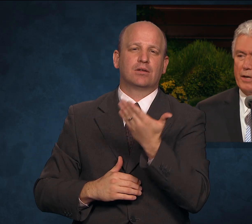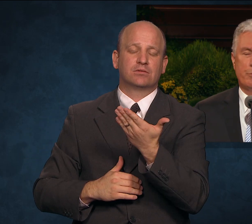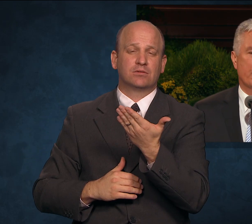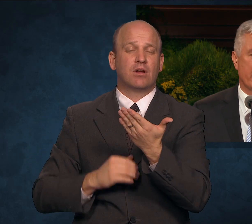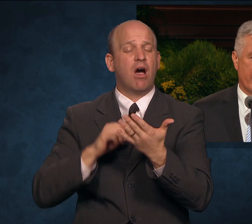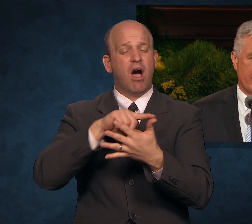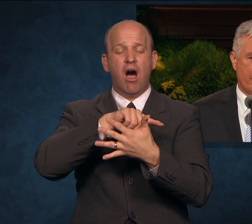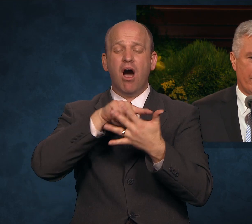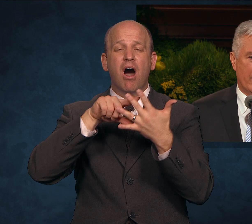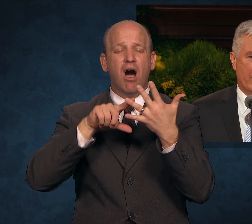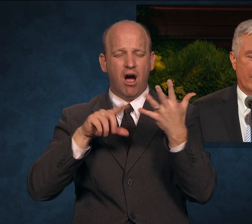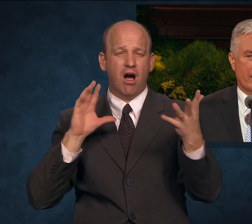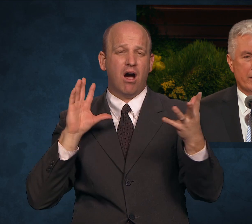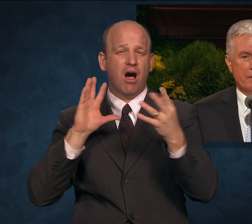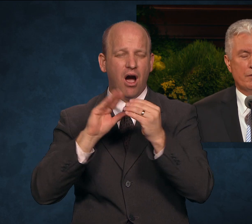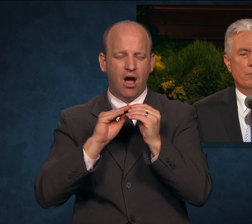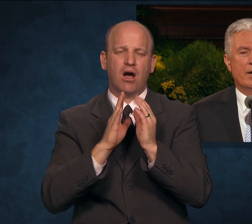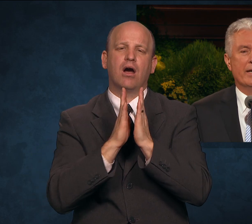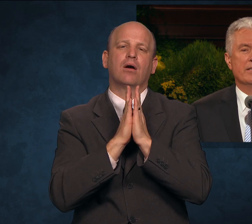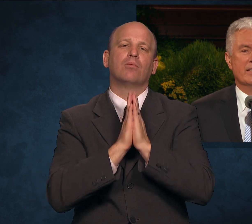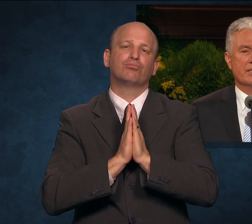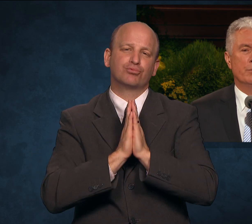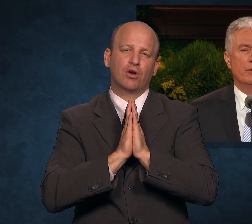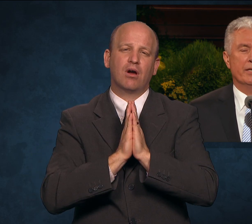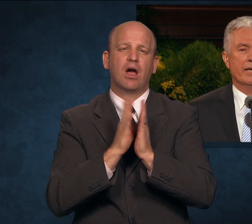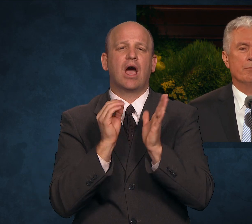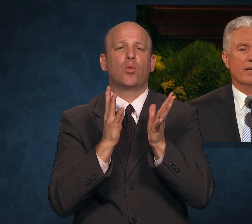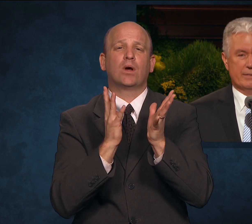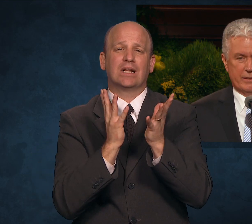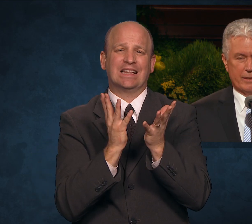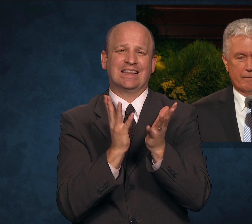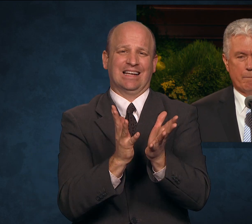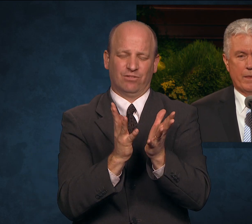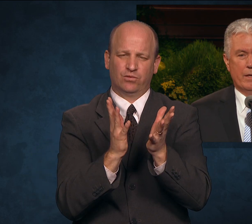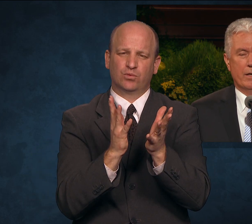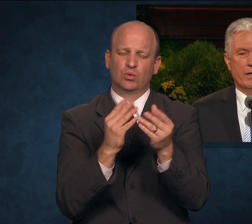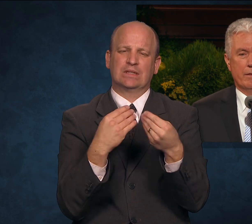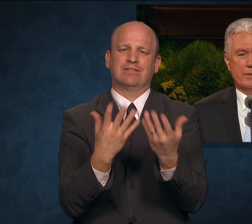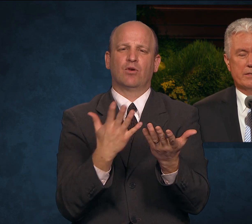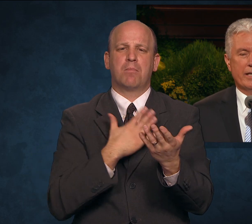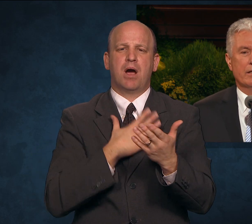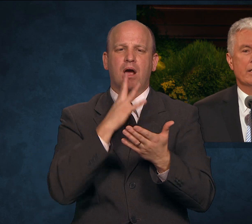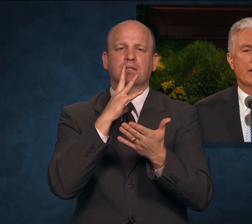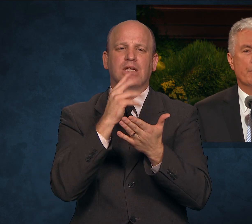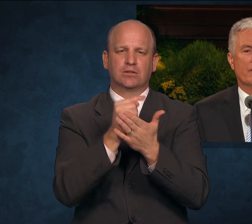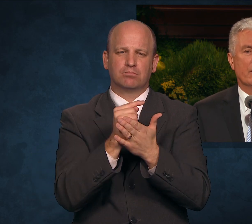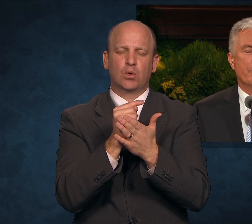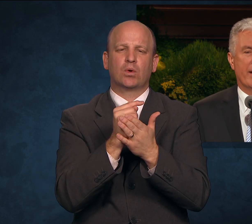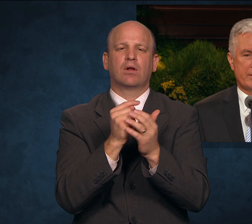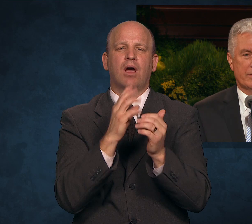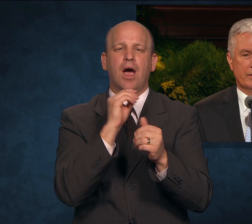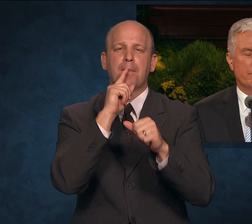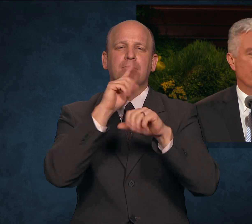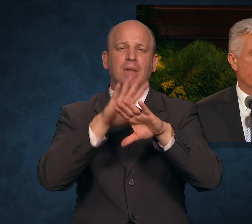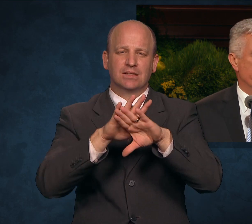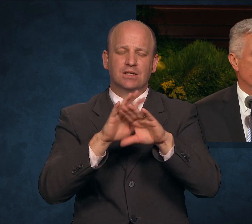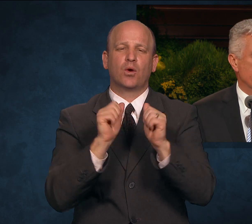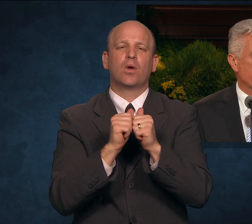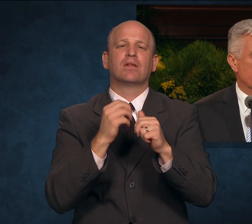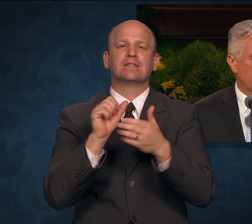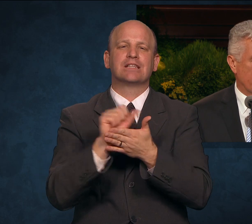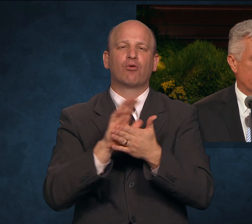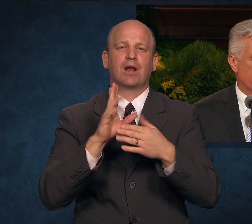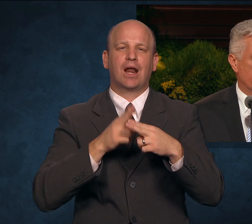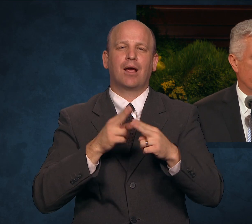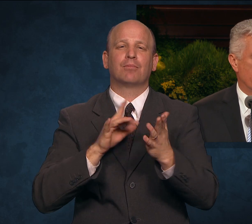for this I pray and leave you my testimony and blessing in the sacred name of our Master even